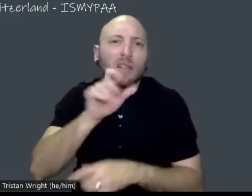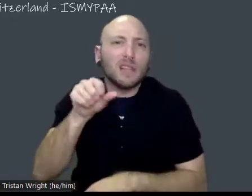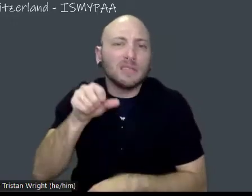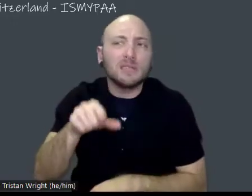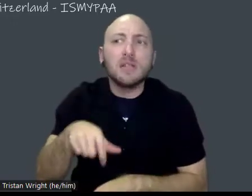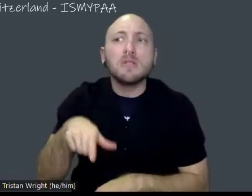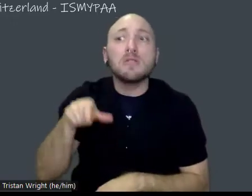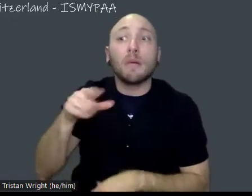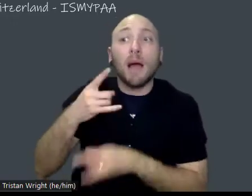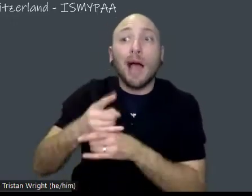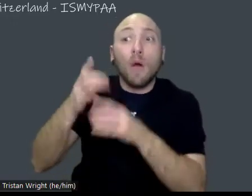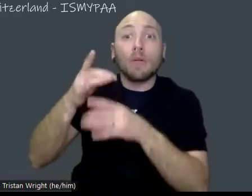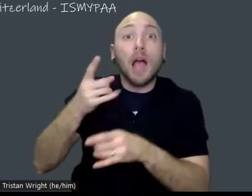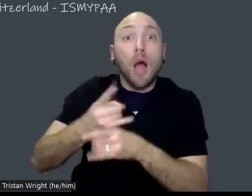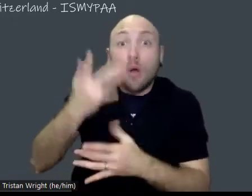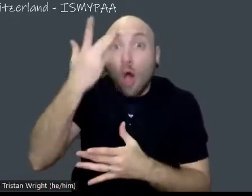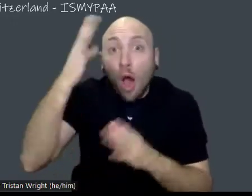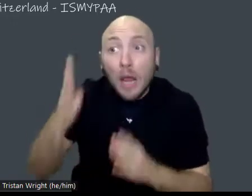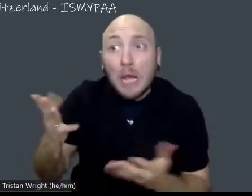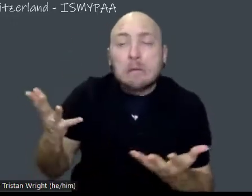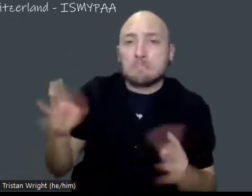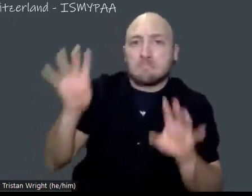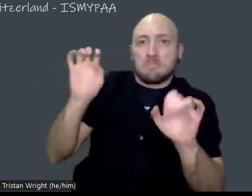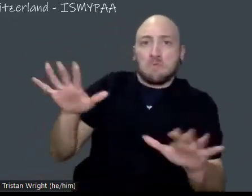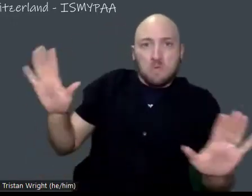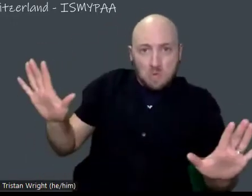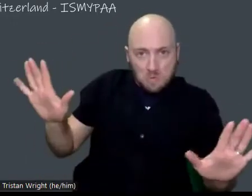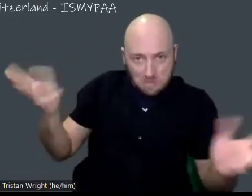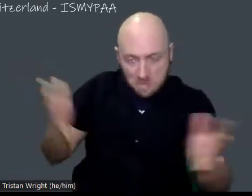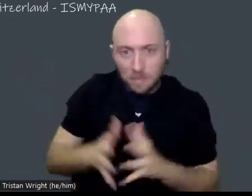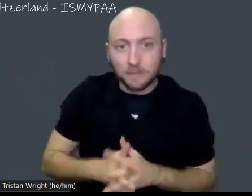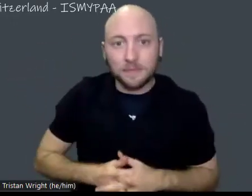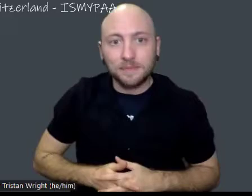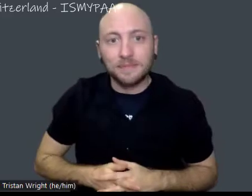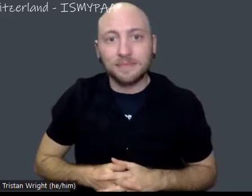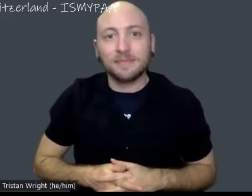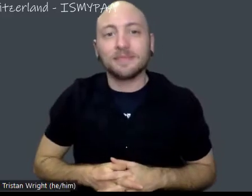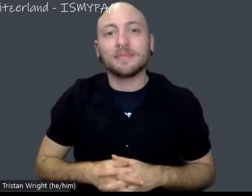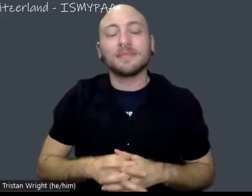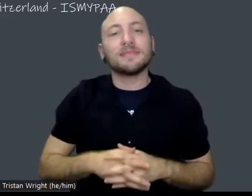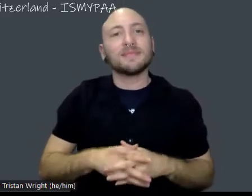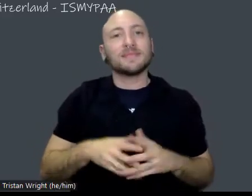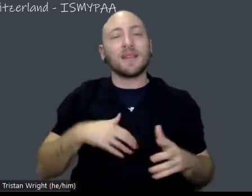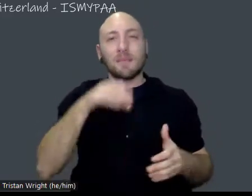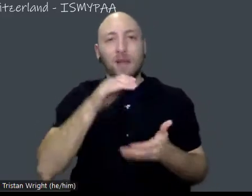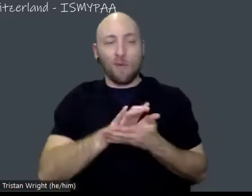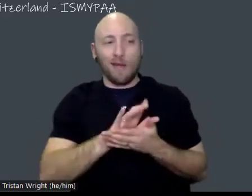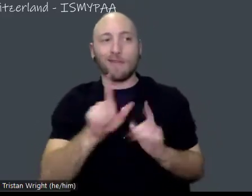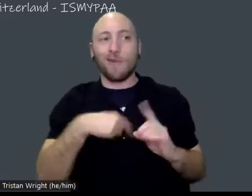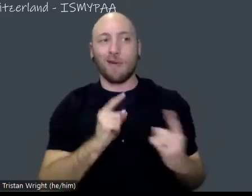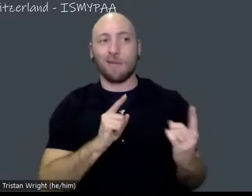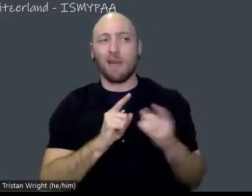say that. But one thing is sure, and this is my wife who made me notice that when we met, when